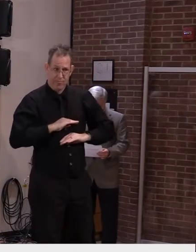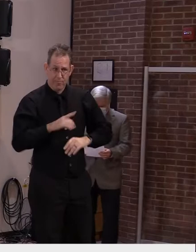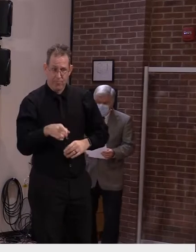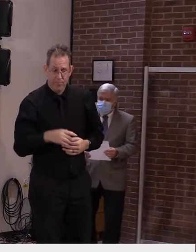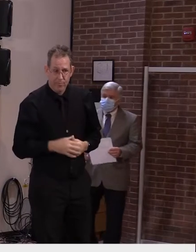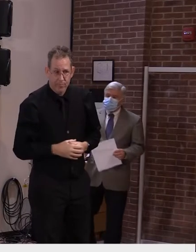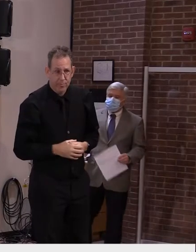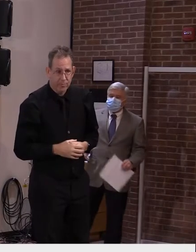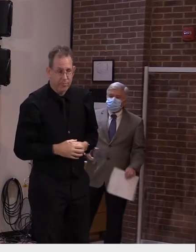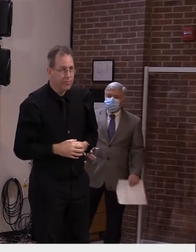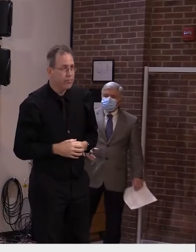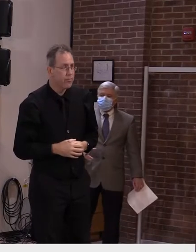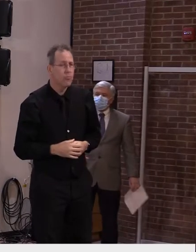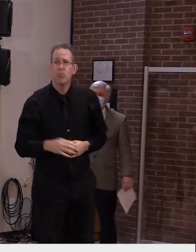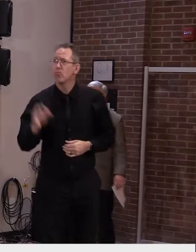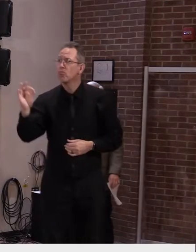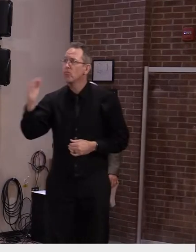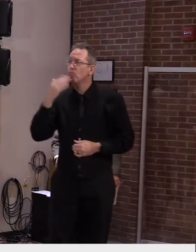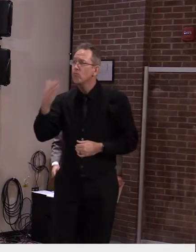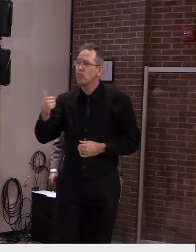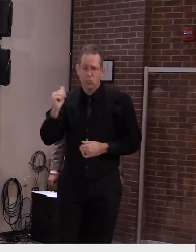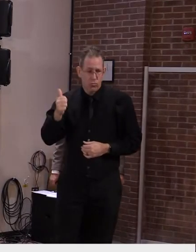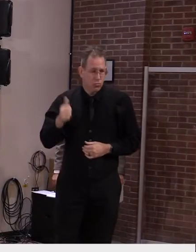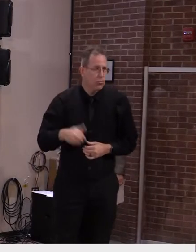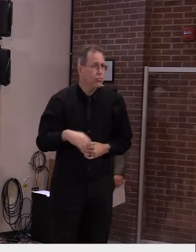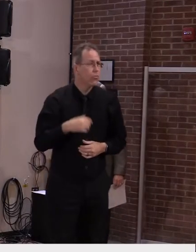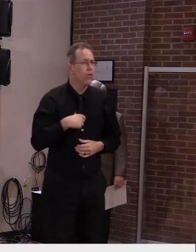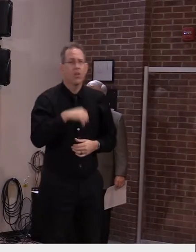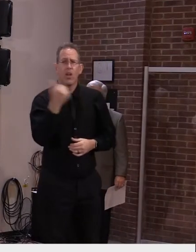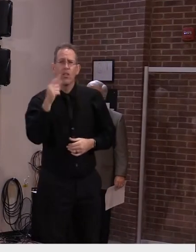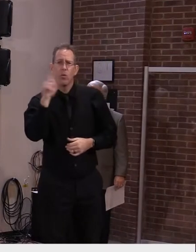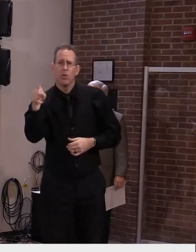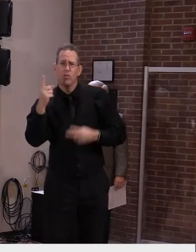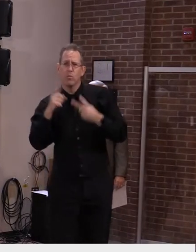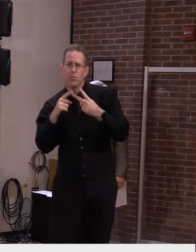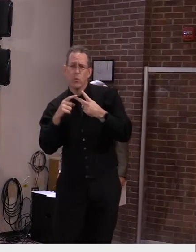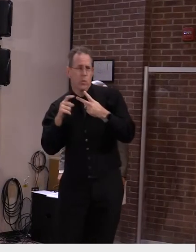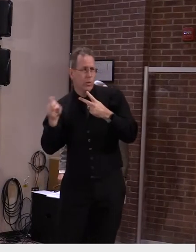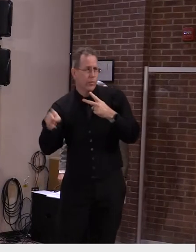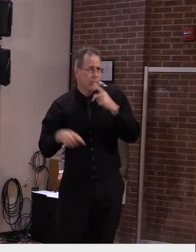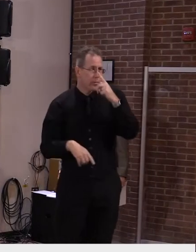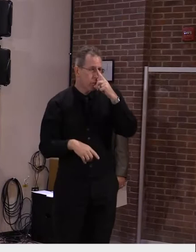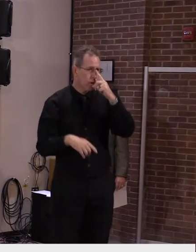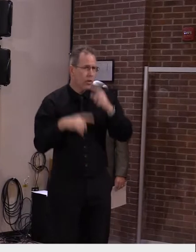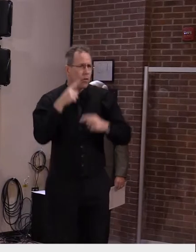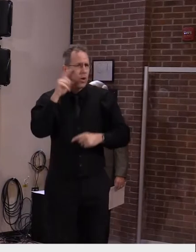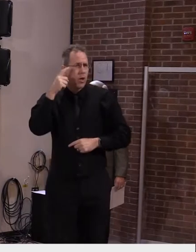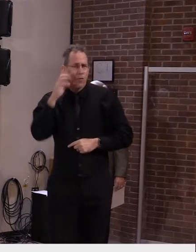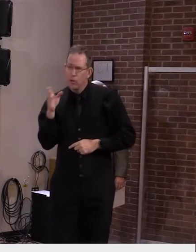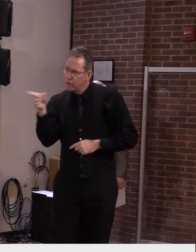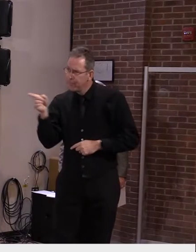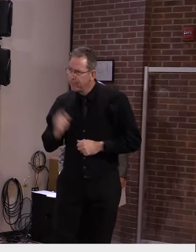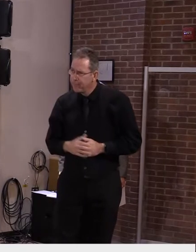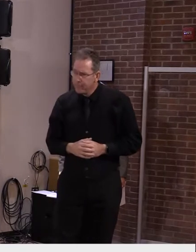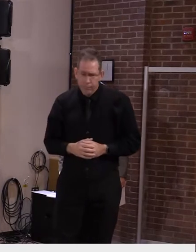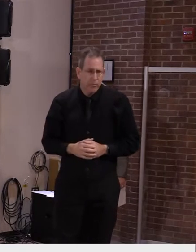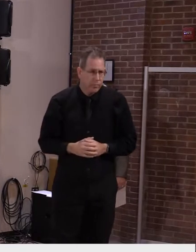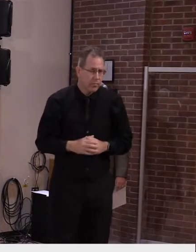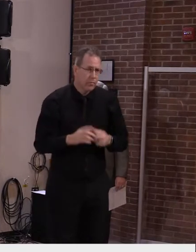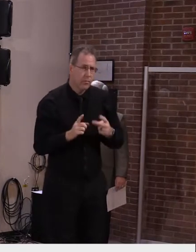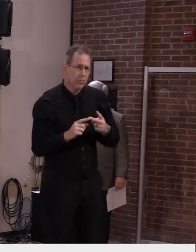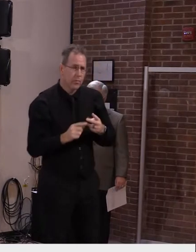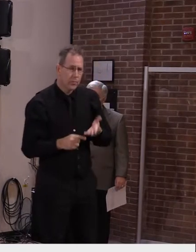No, thank you. That should do it. I also have a question for the governor. I'm wondering, Governor, do you think your message